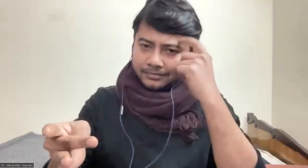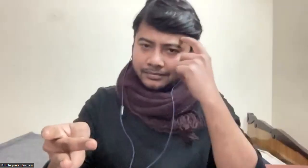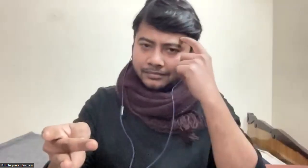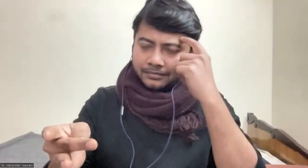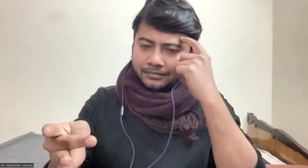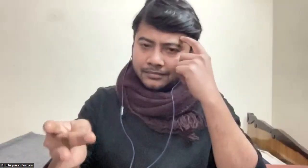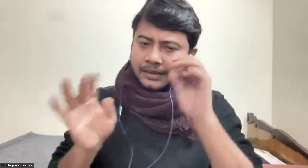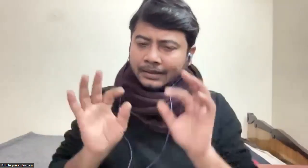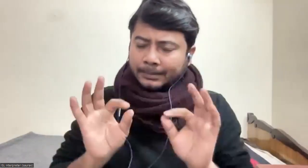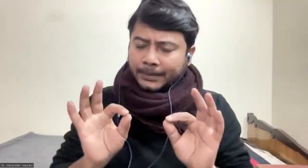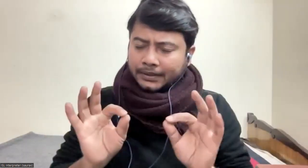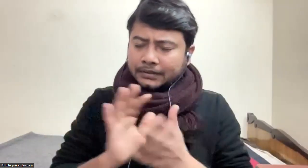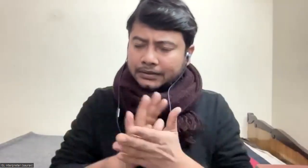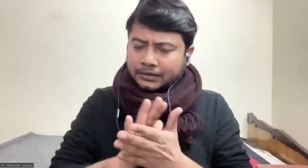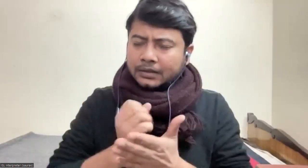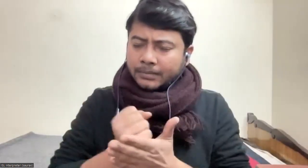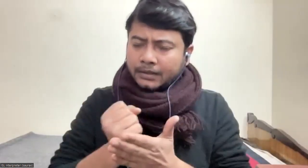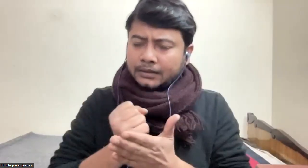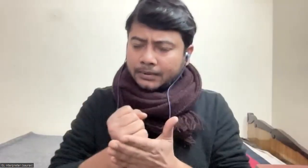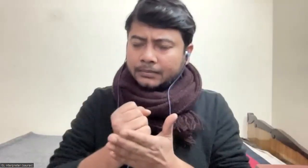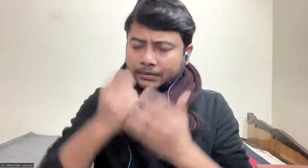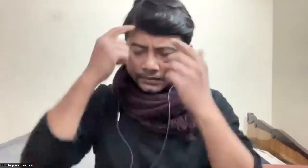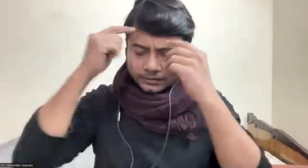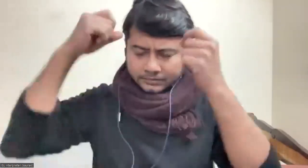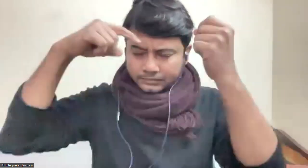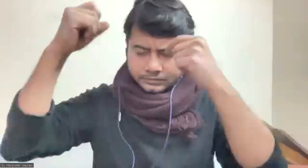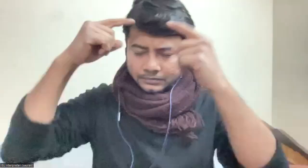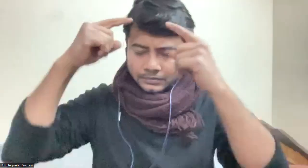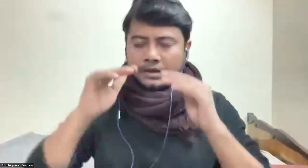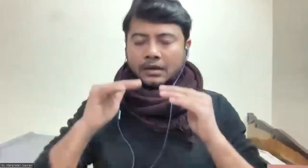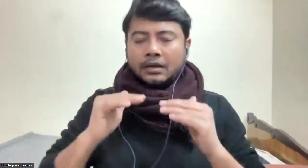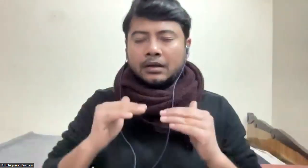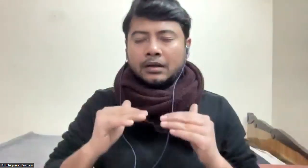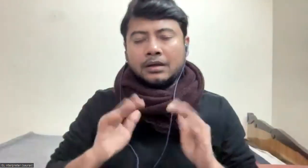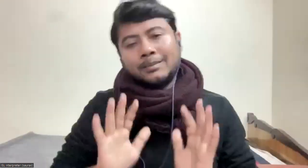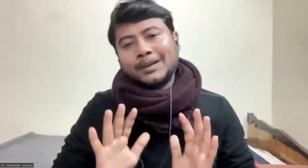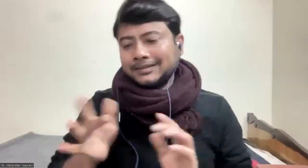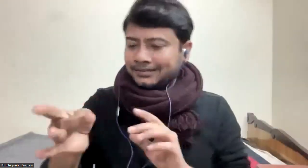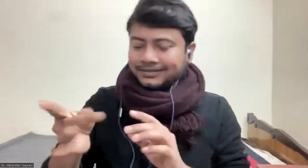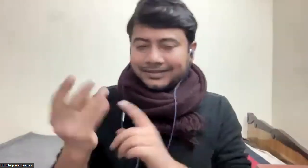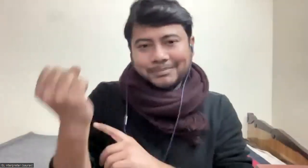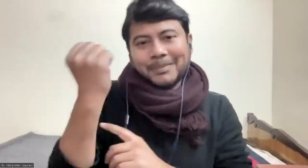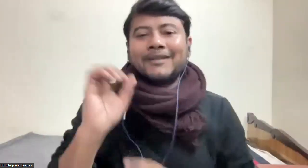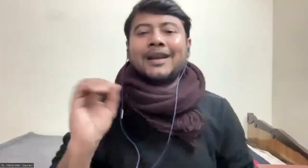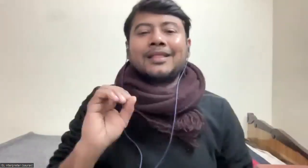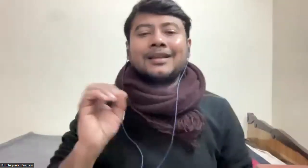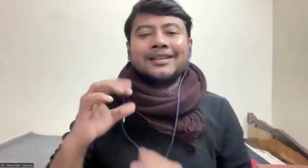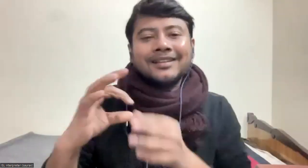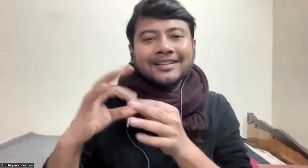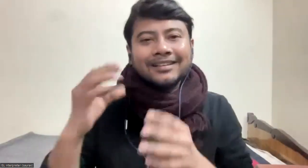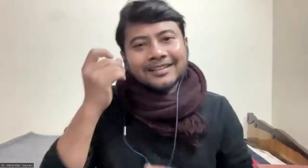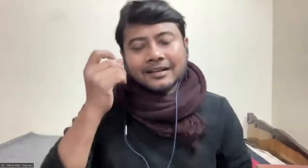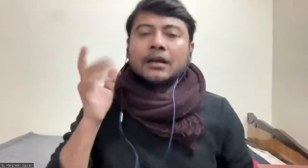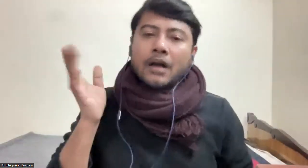even think that Krishna is has a form. Have you ever seen people saying that